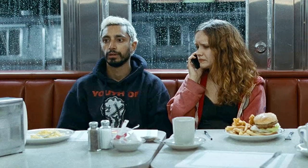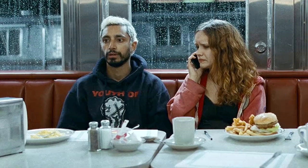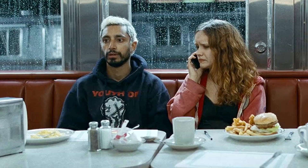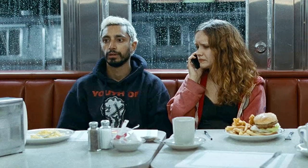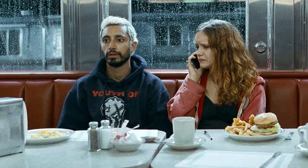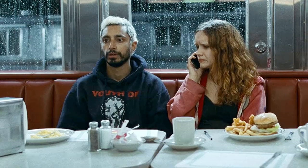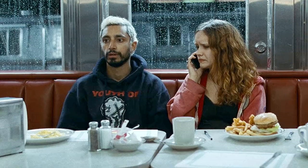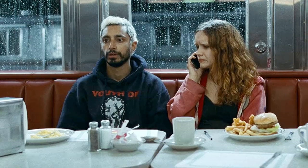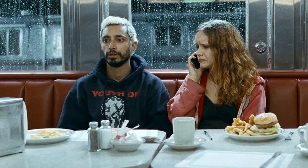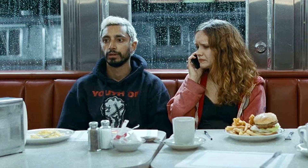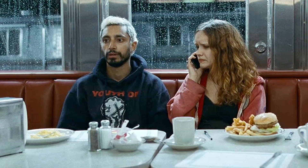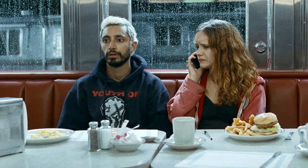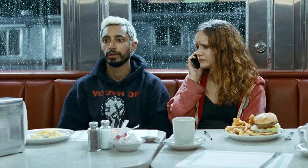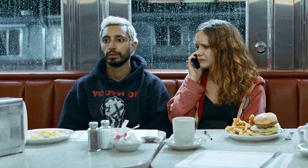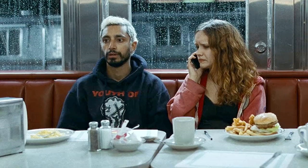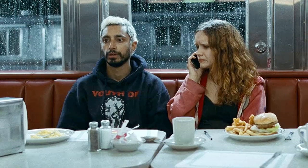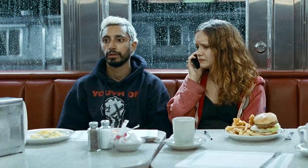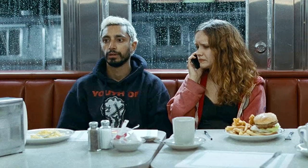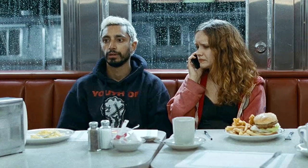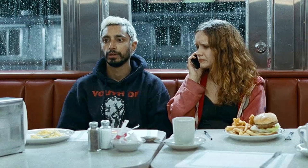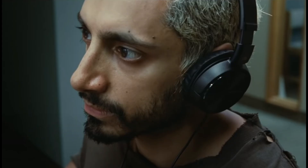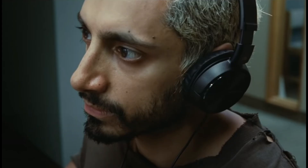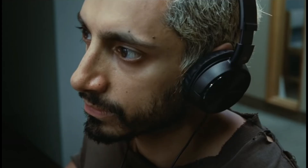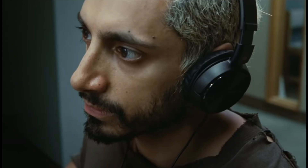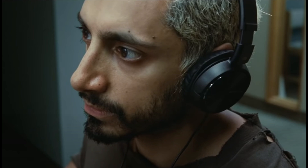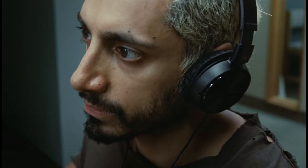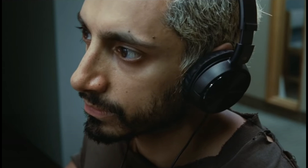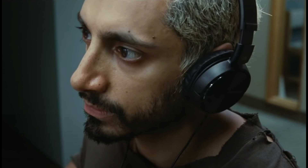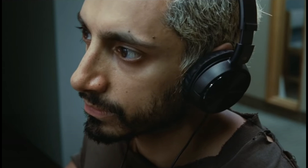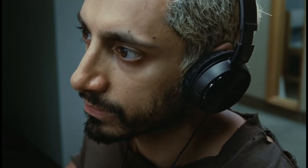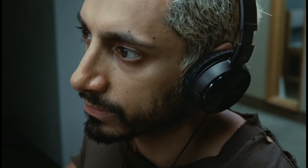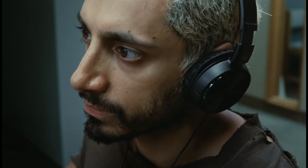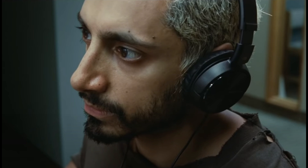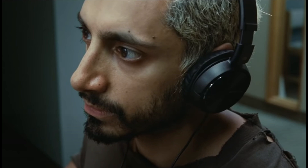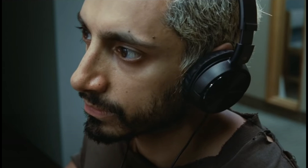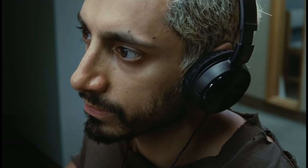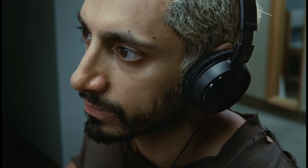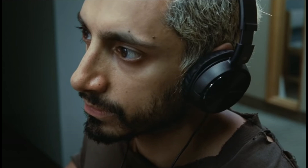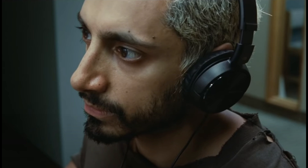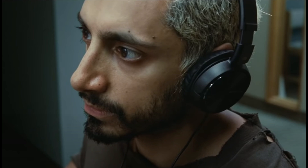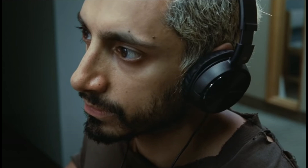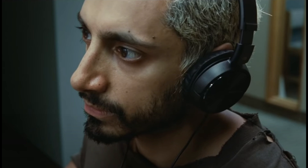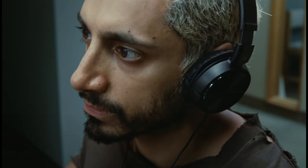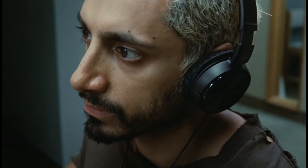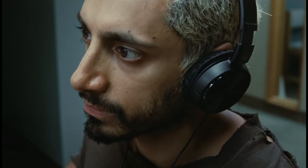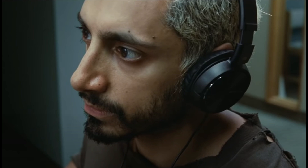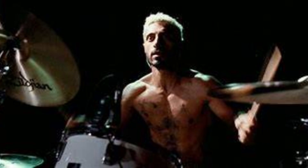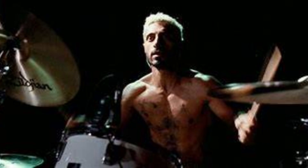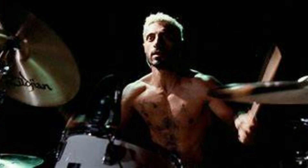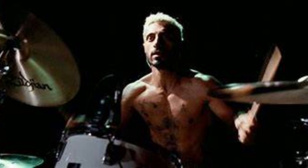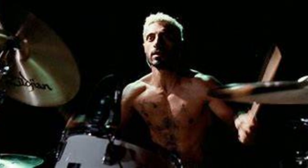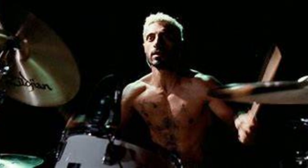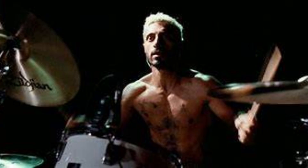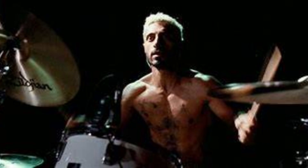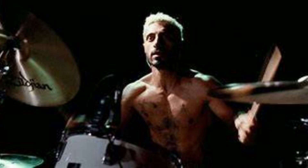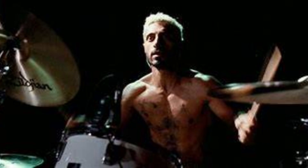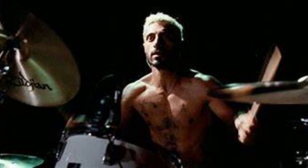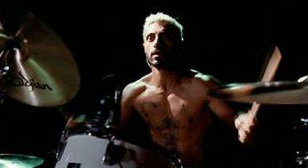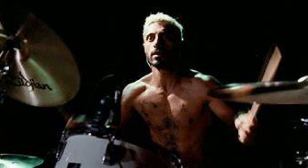learn ASL and navigate deaf culture. This powerful film earned multiple Oscar nominations and showcased real deaf